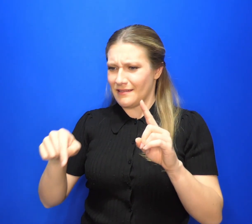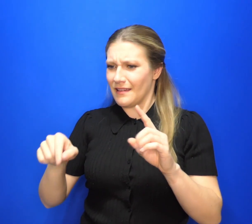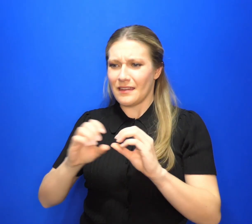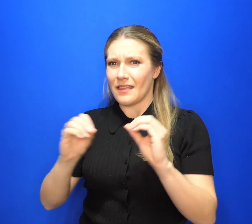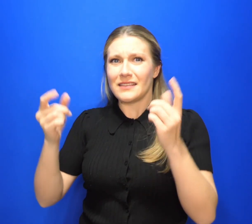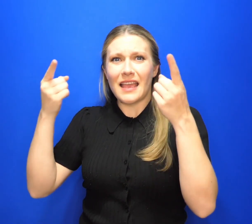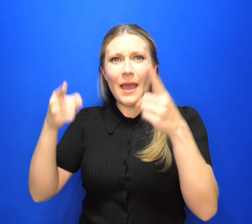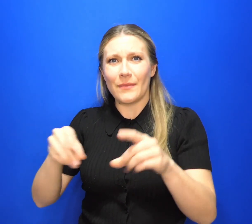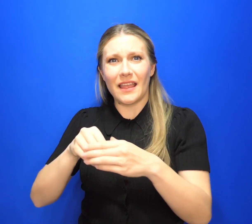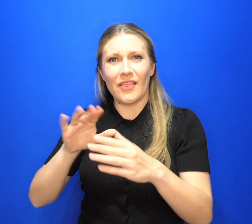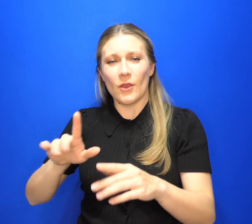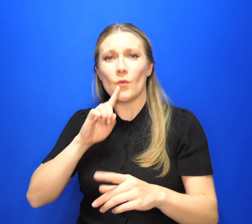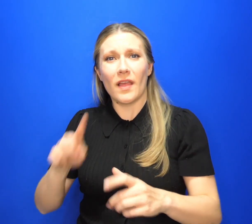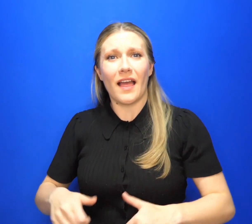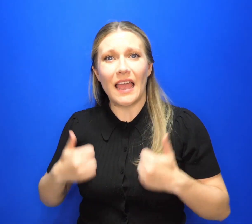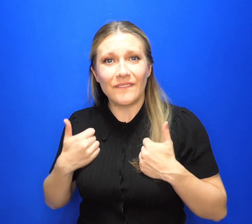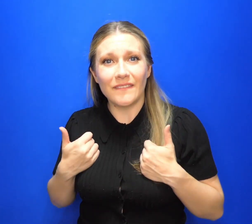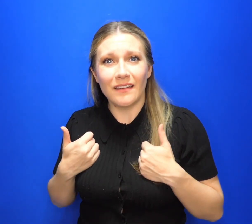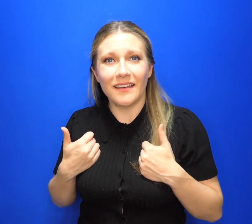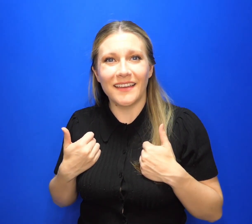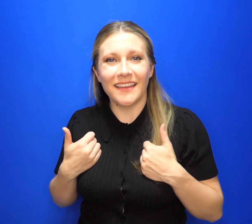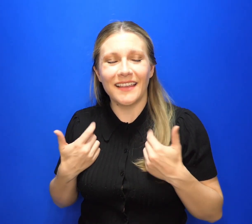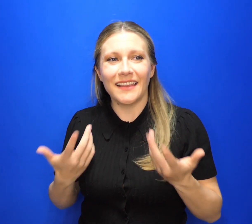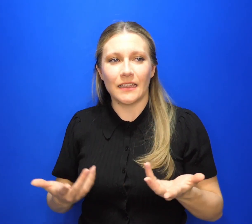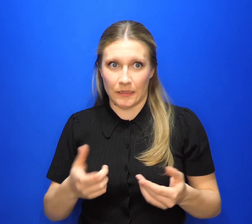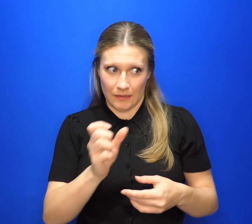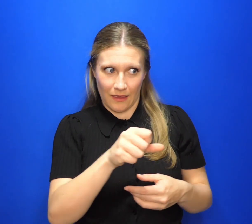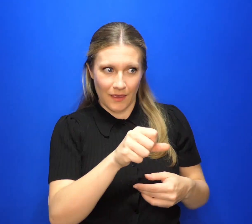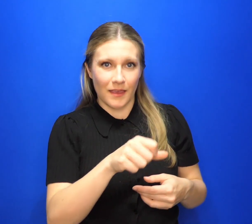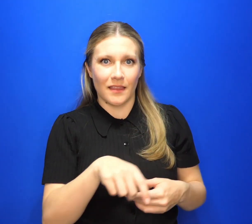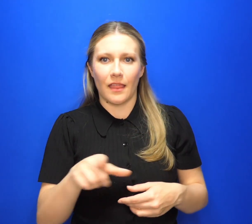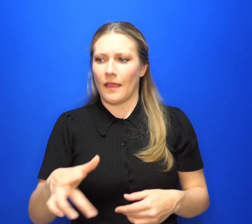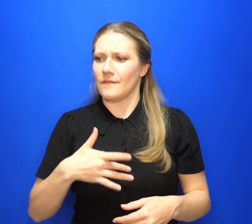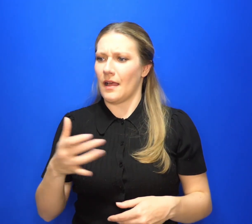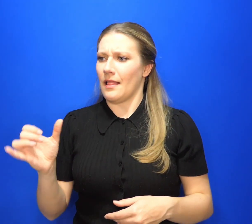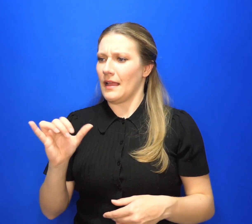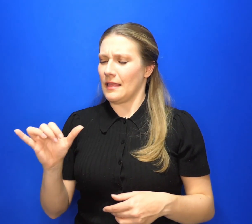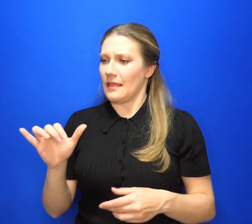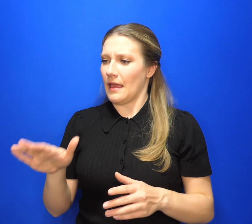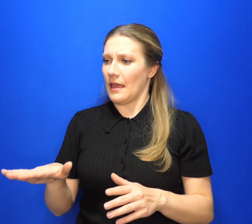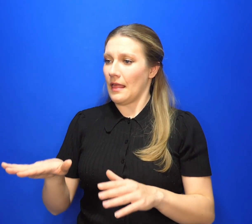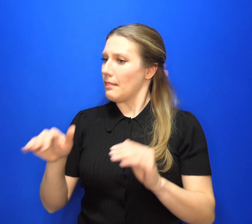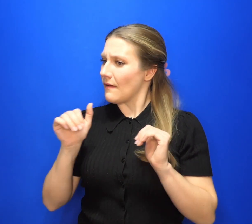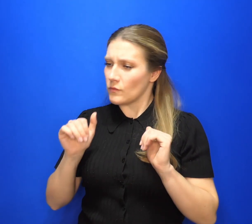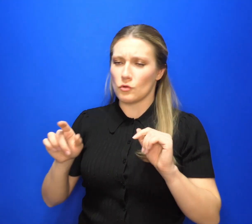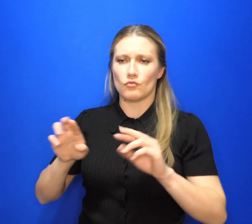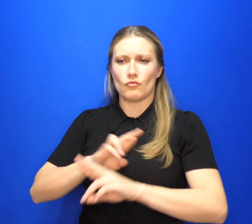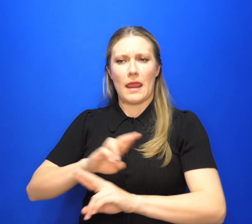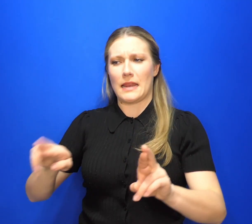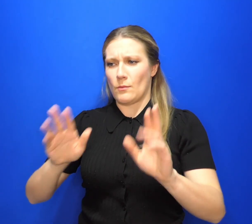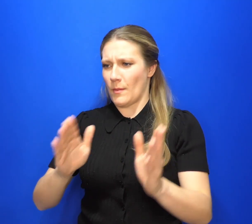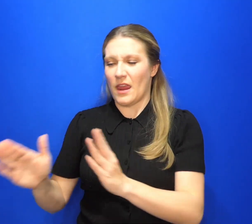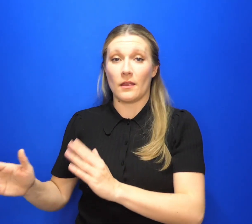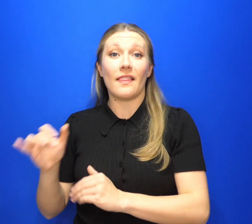happening in their real life. Yeah. So they felt like they left completely prepared, which is great to